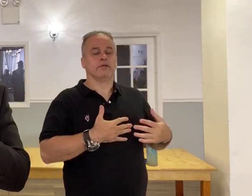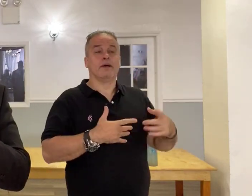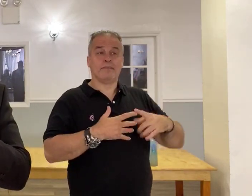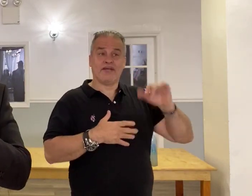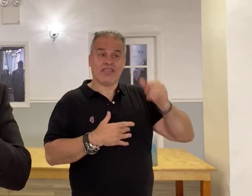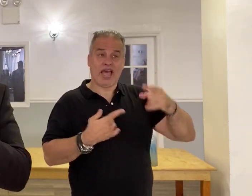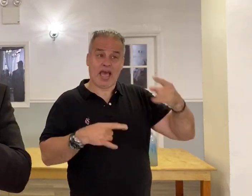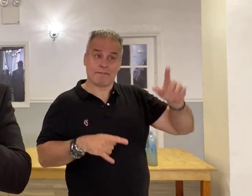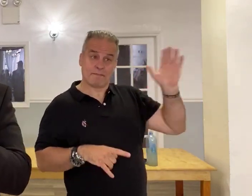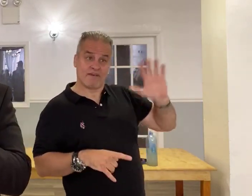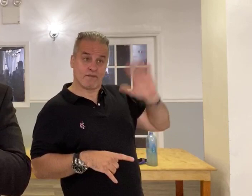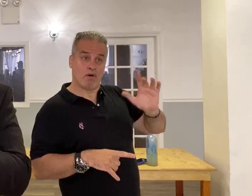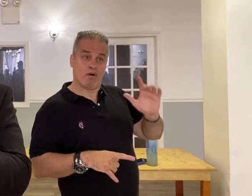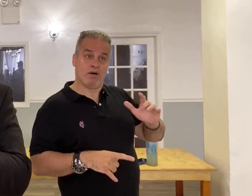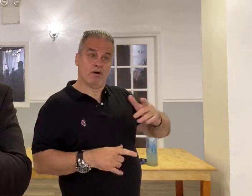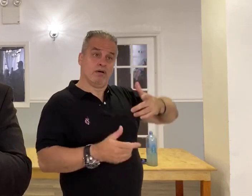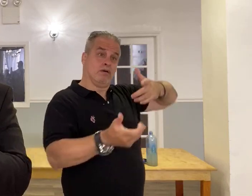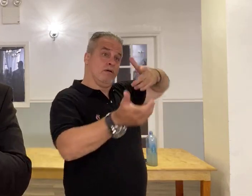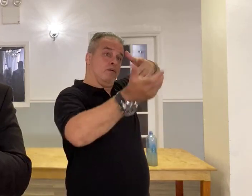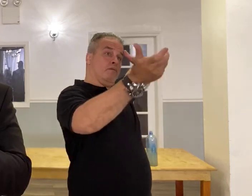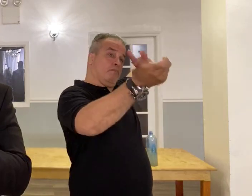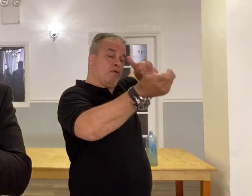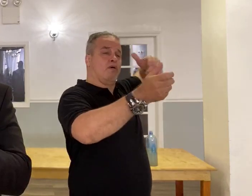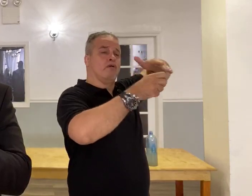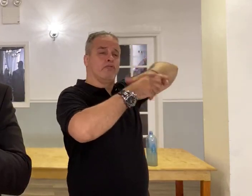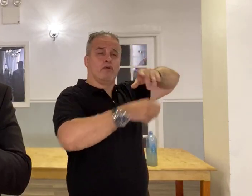performed during the Civil War?